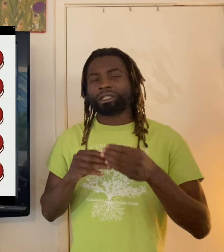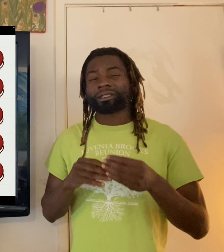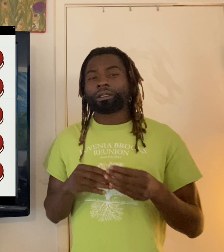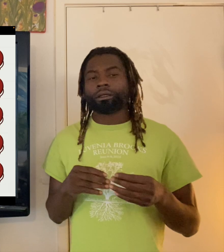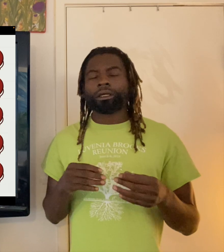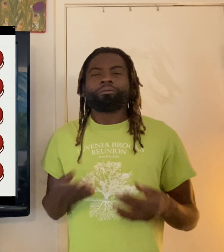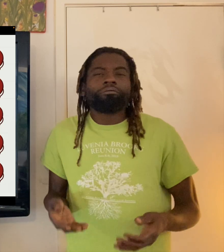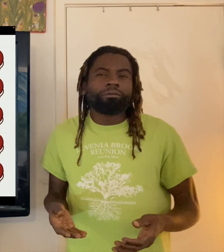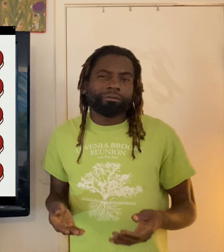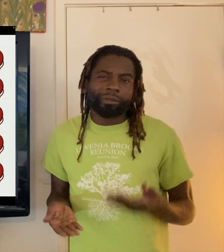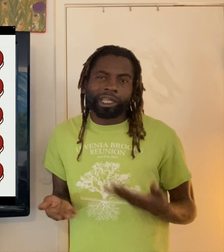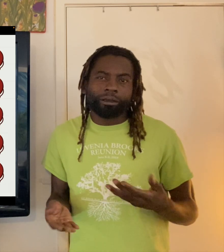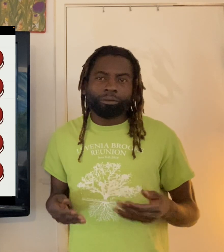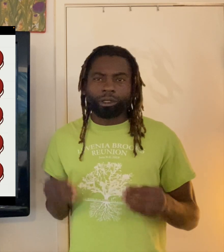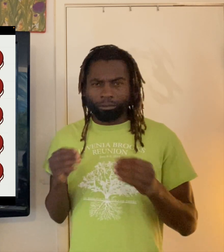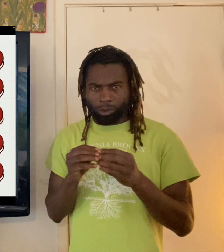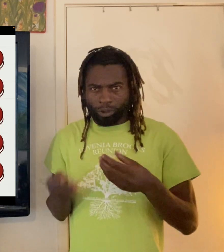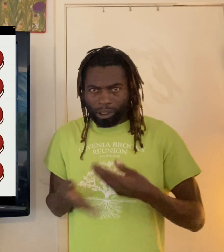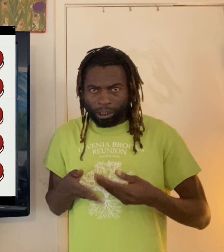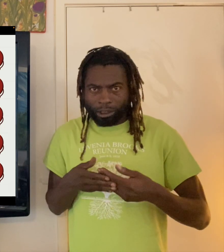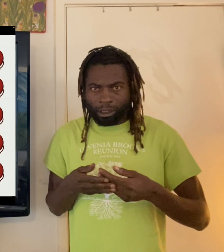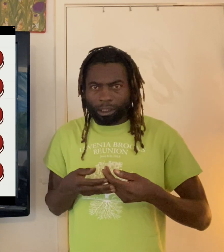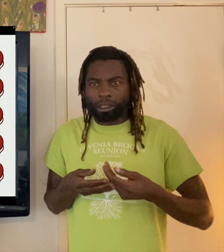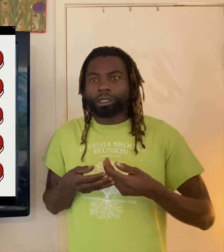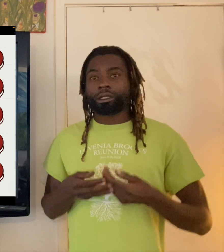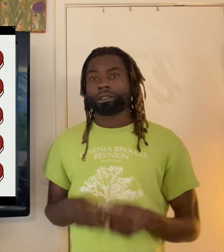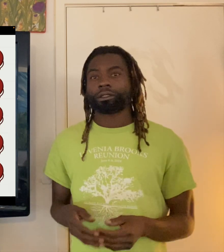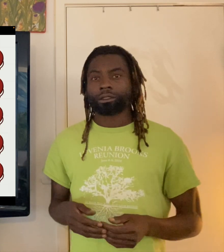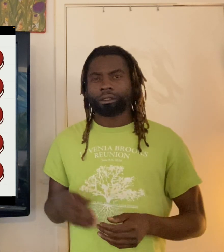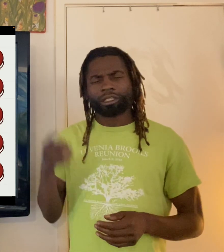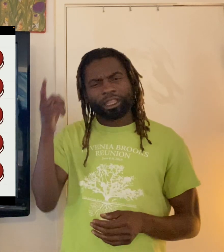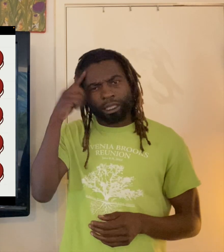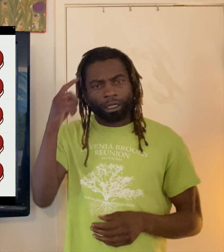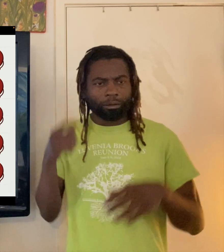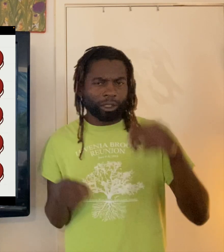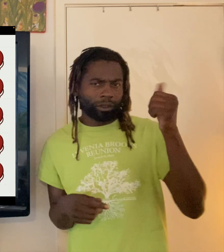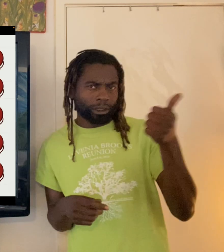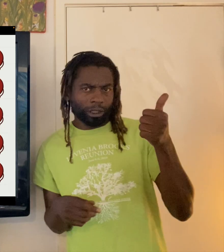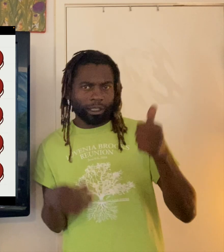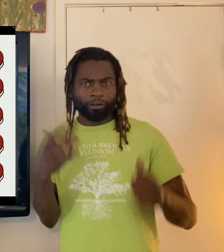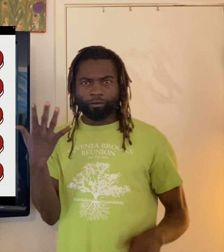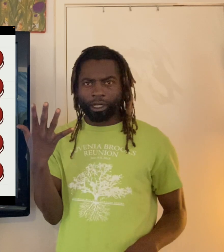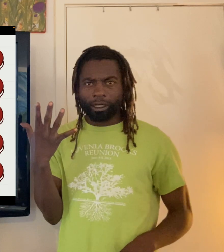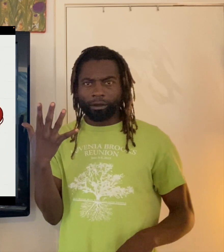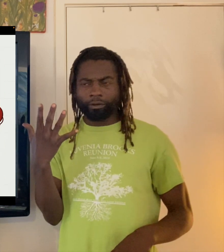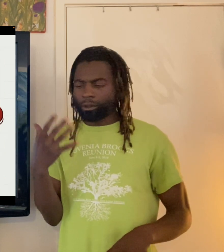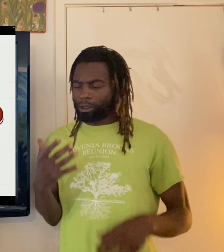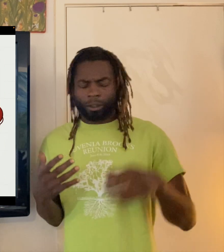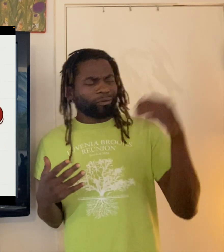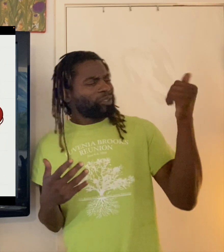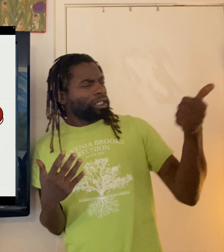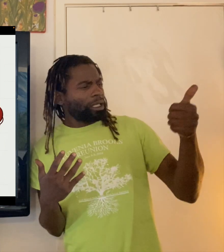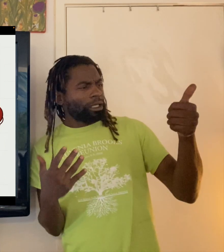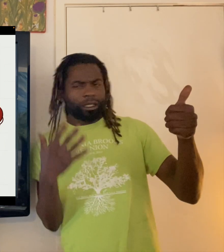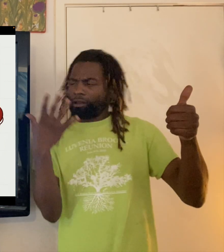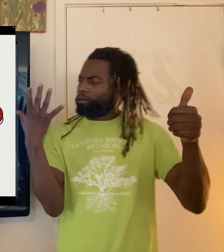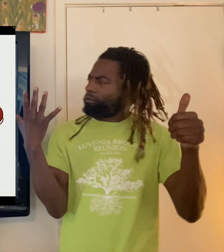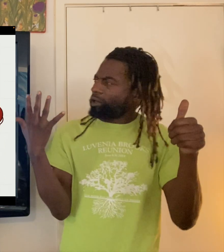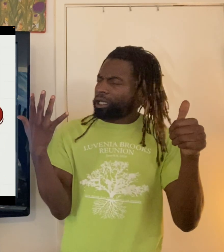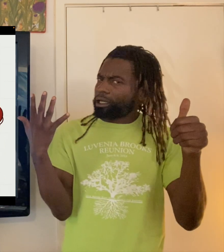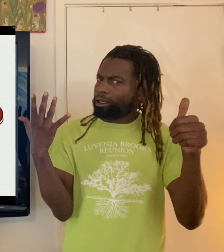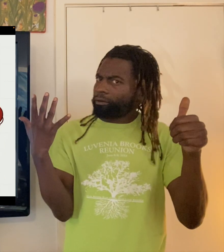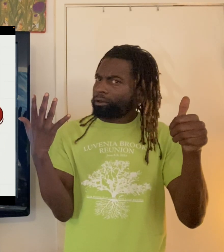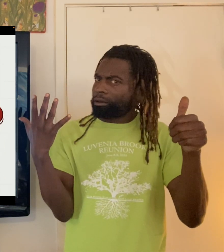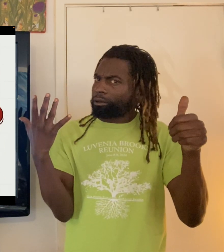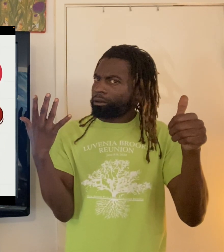and 5. So if 10 apples go here and 5 apples go there, how many apples do